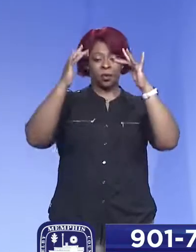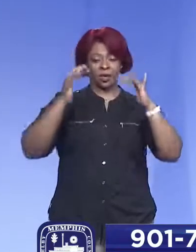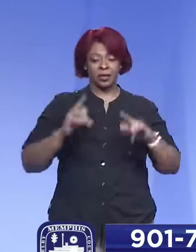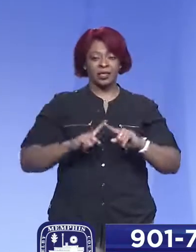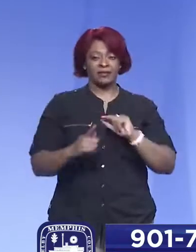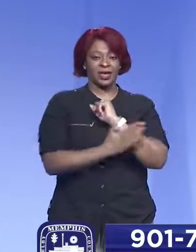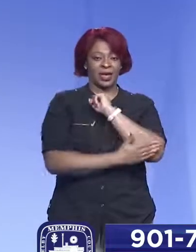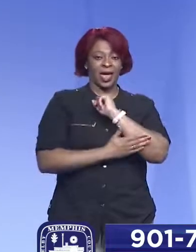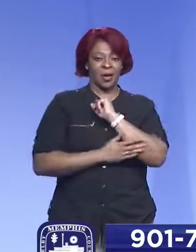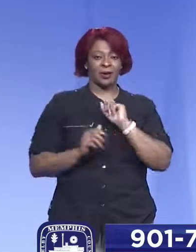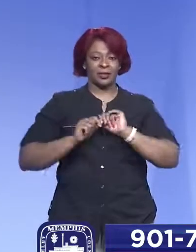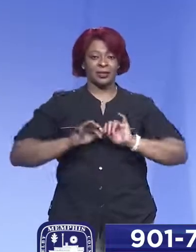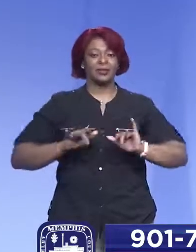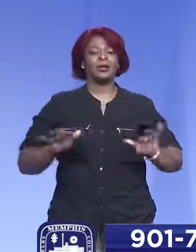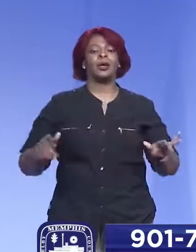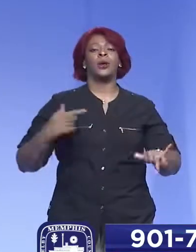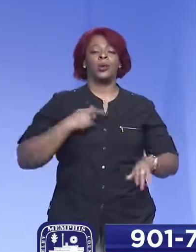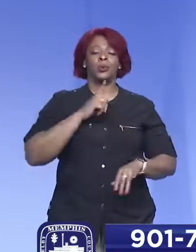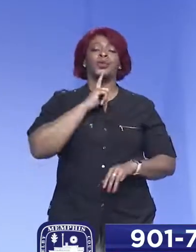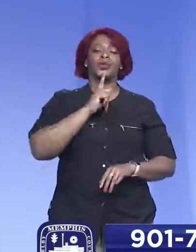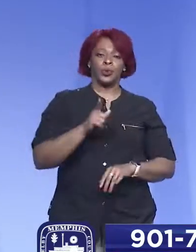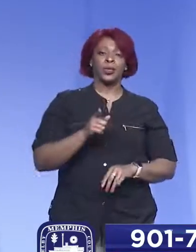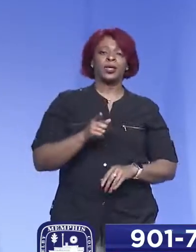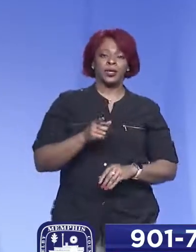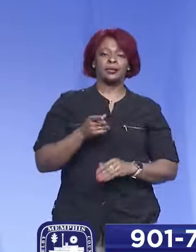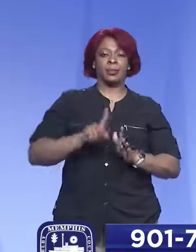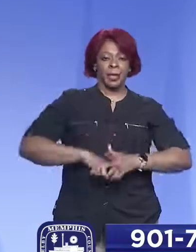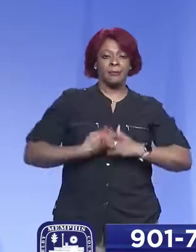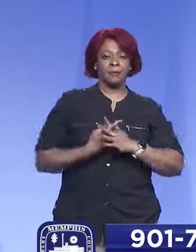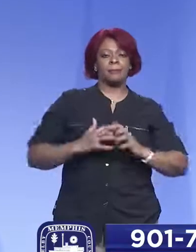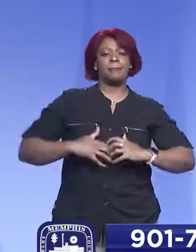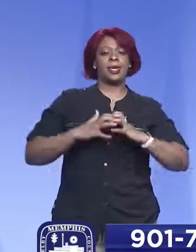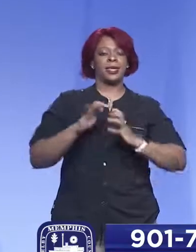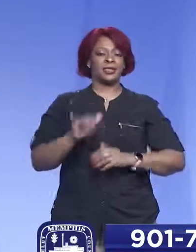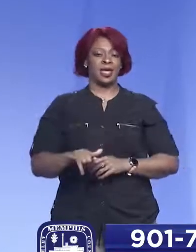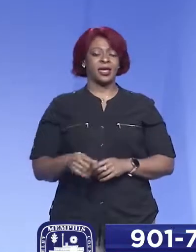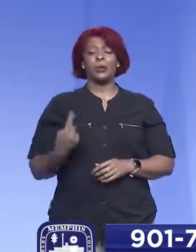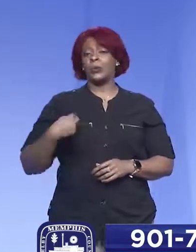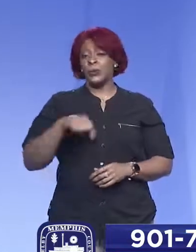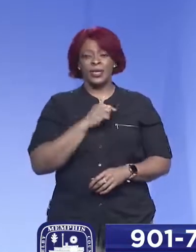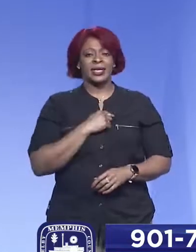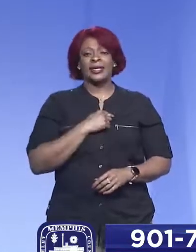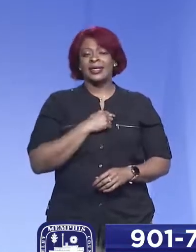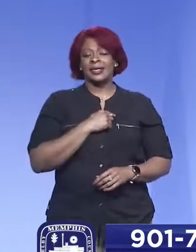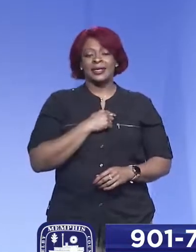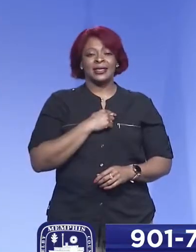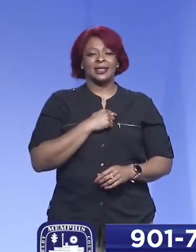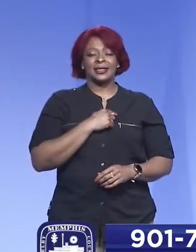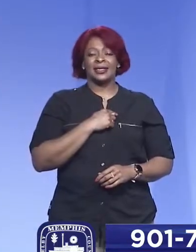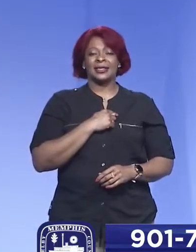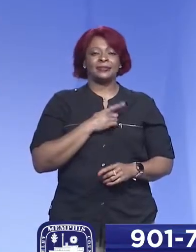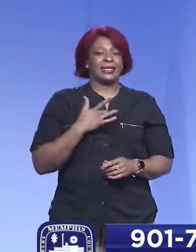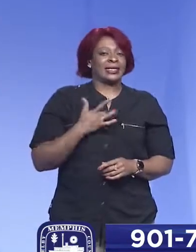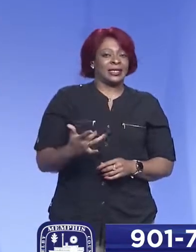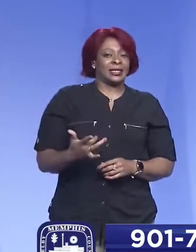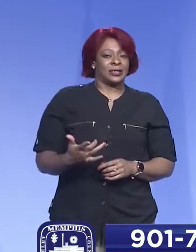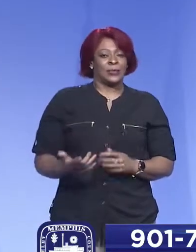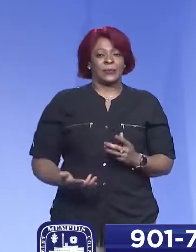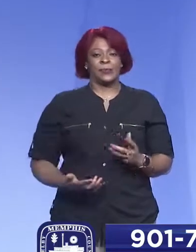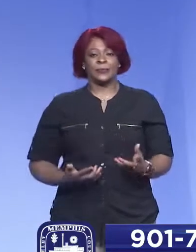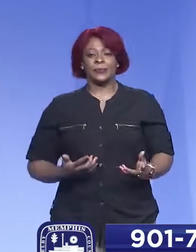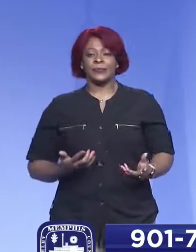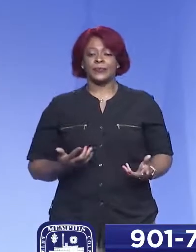county, and then we would certainly implement it. We tend